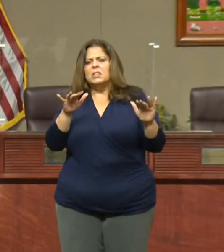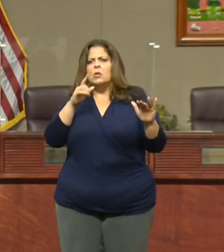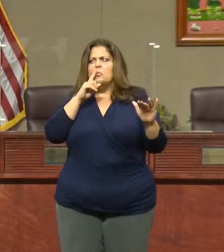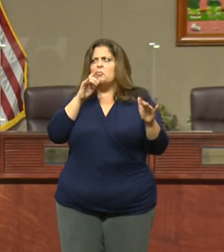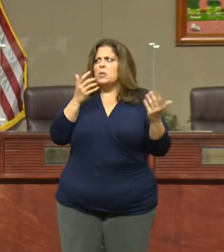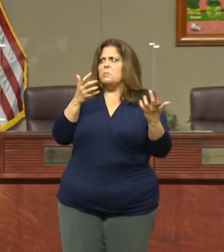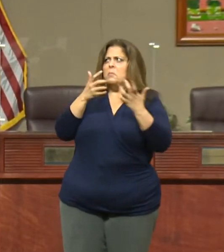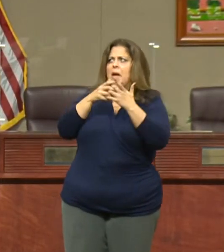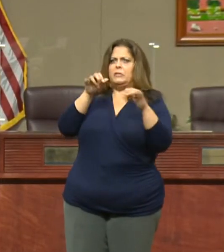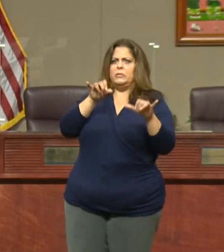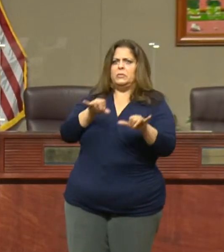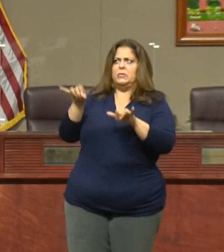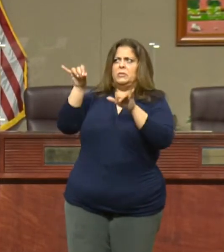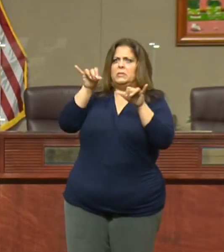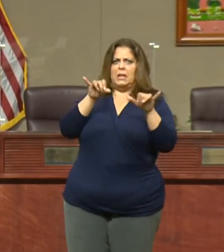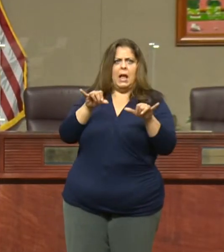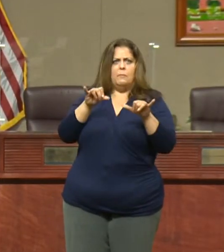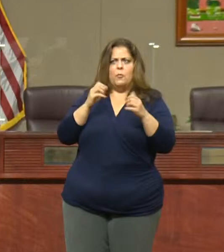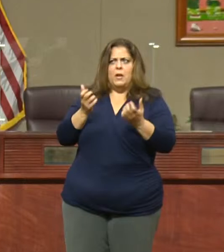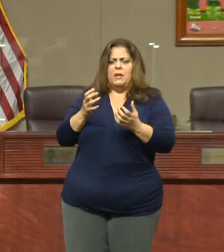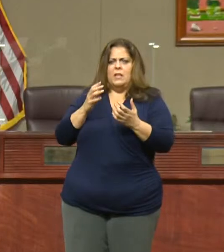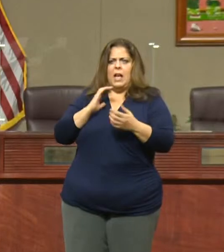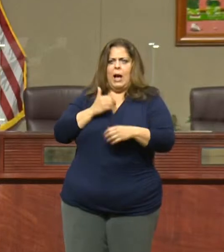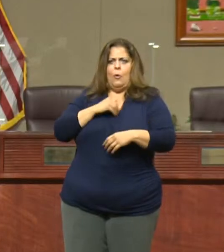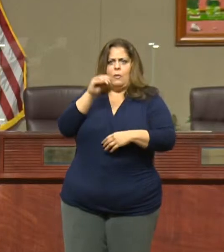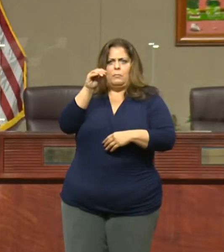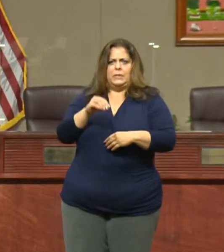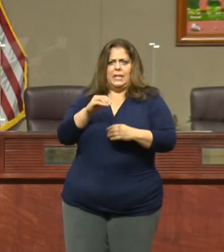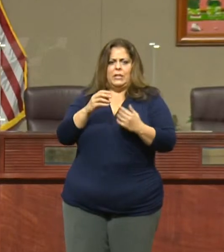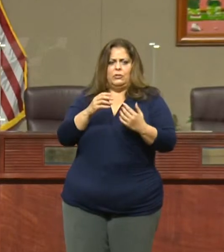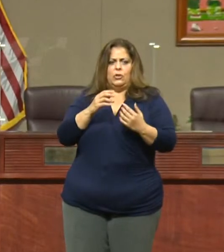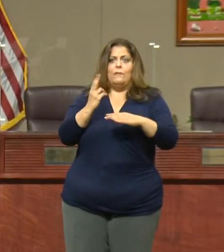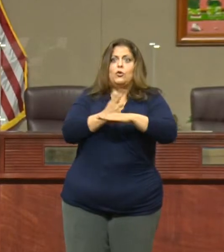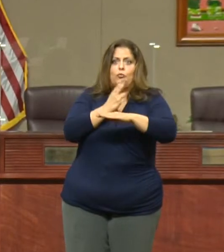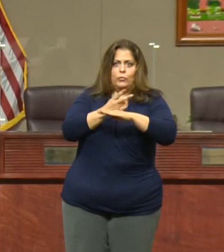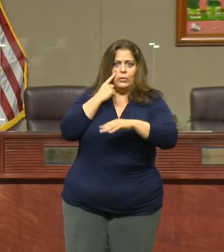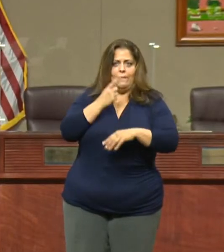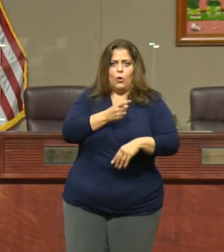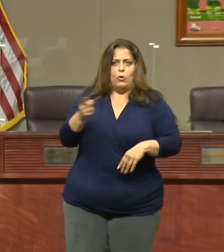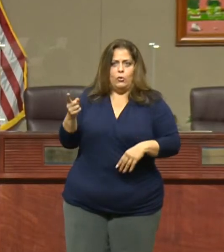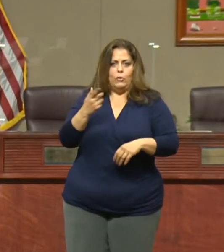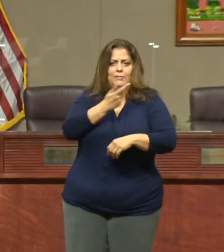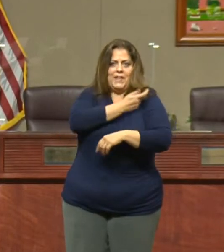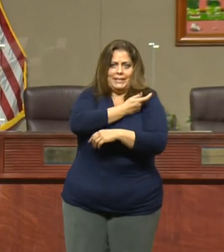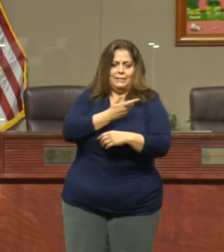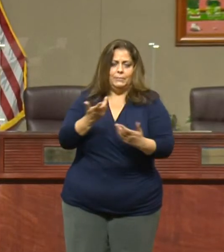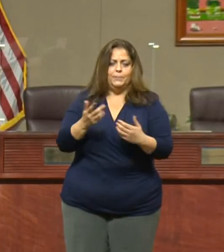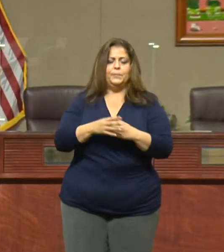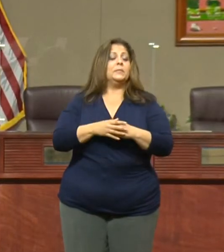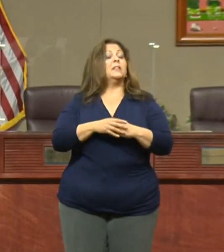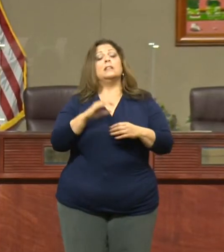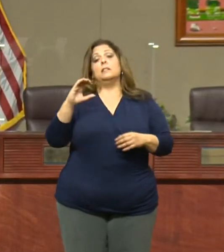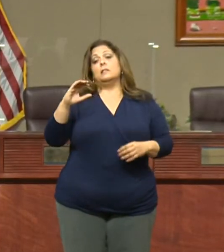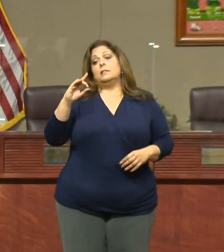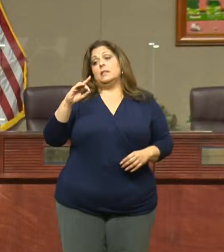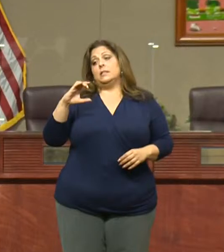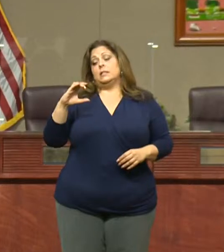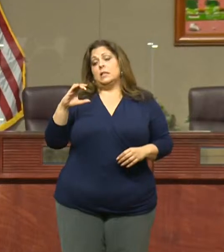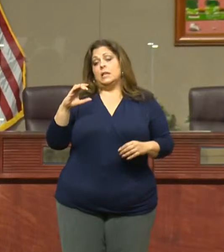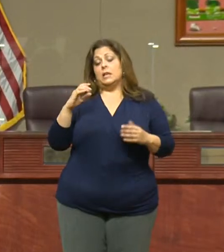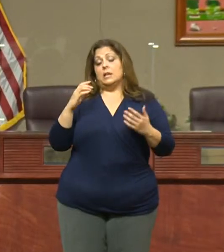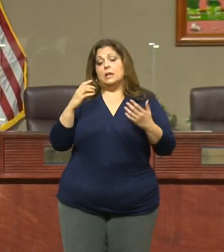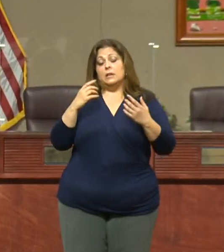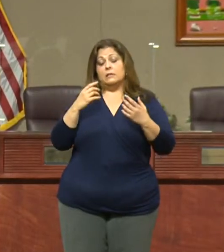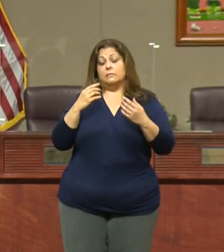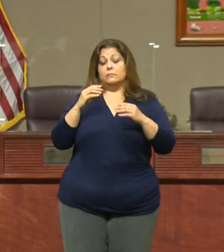level that we have used those vaccines. As the mayor mentioned, the CDC has released